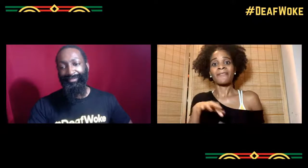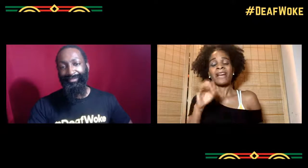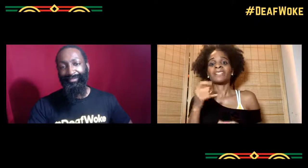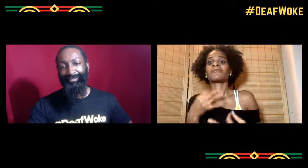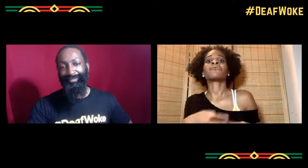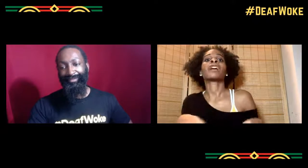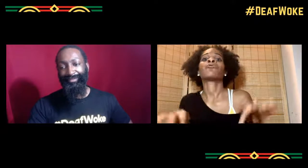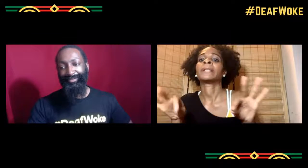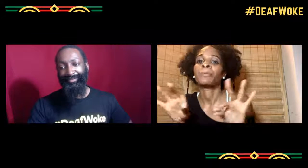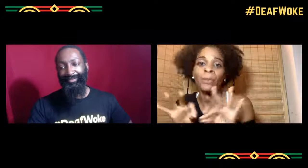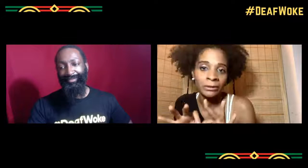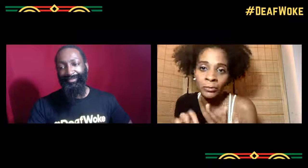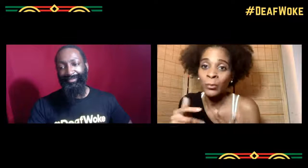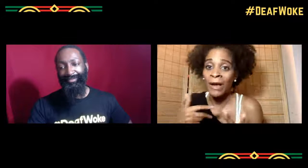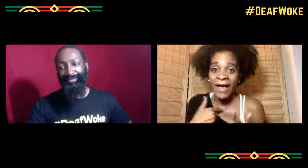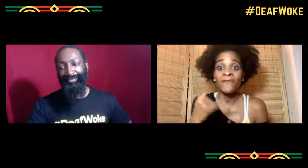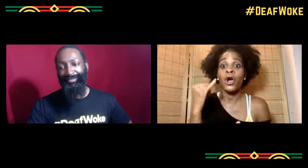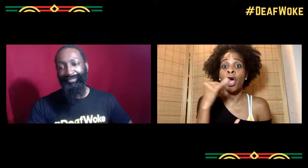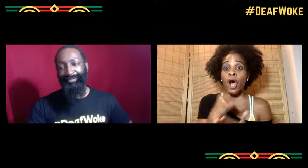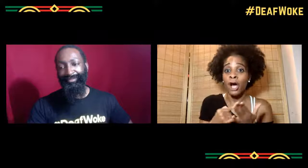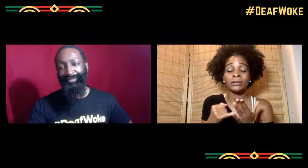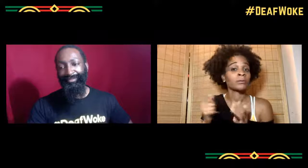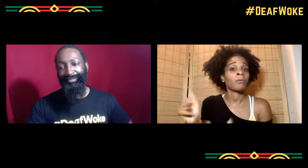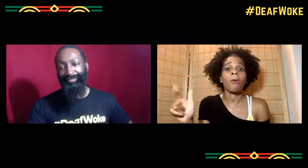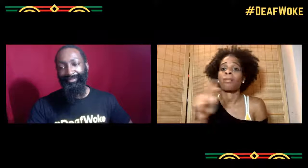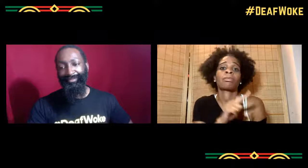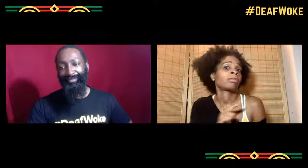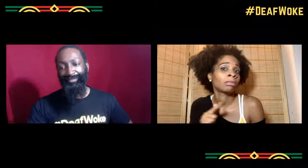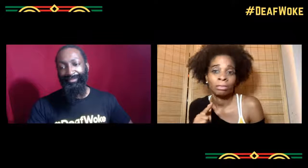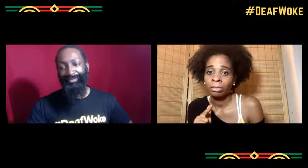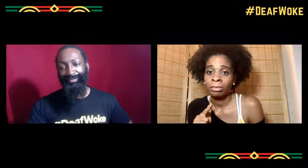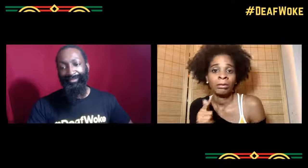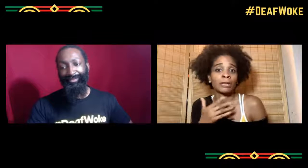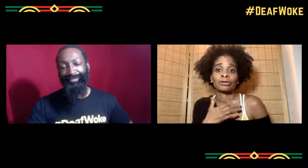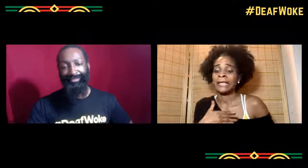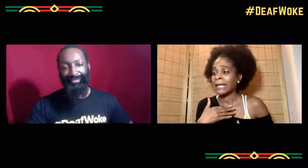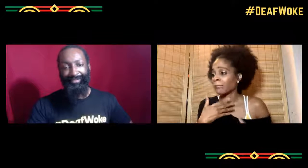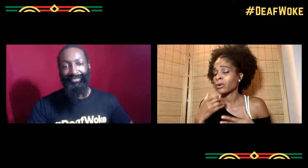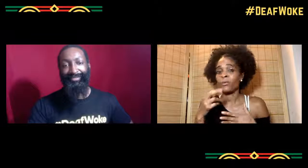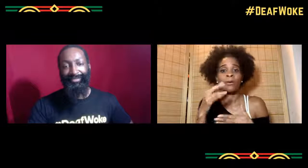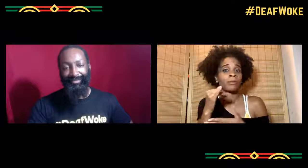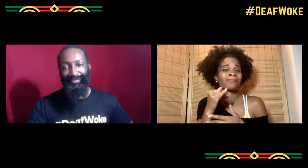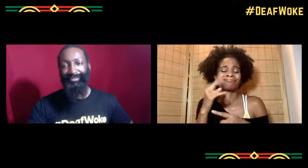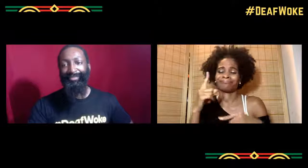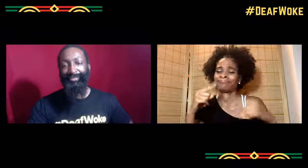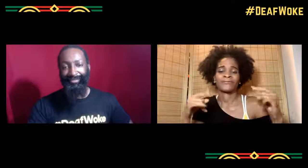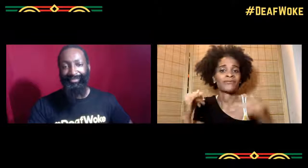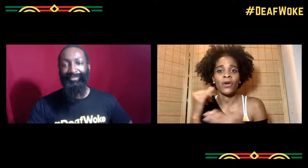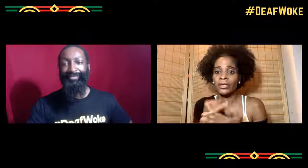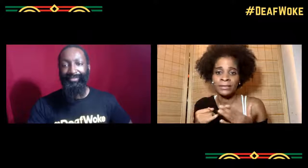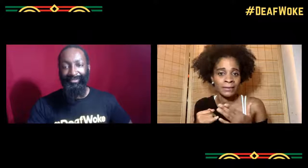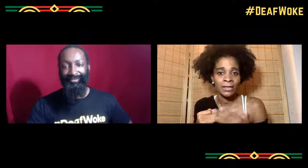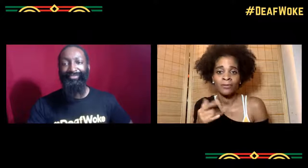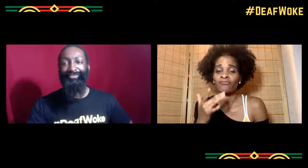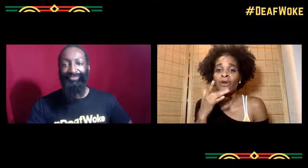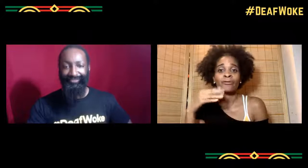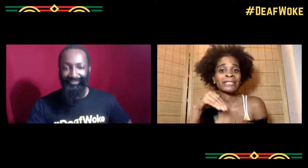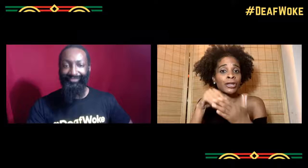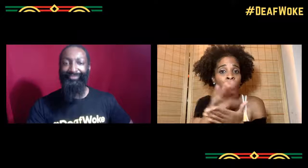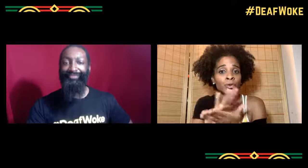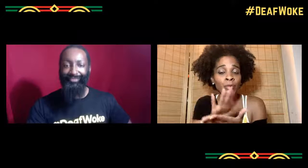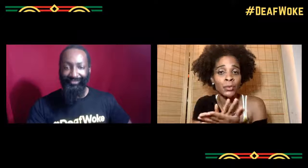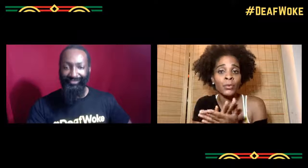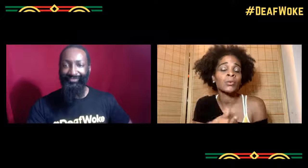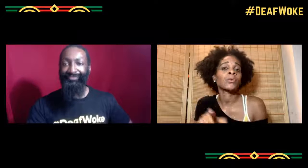often limitations in their home environment or in school. And so it's so